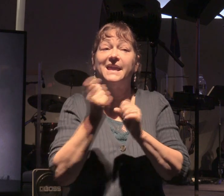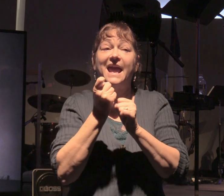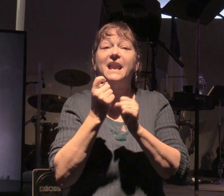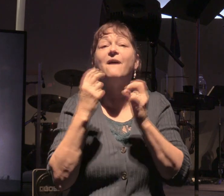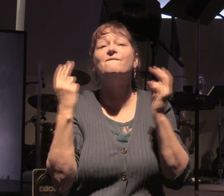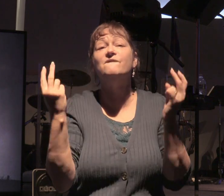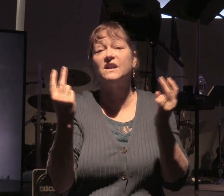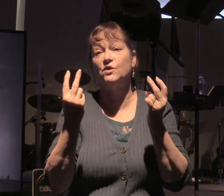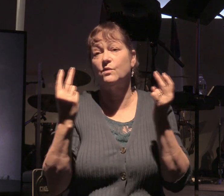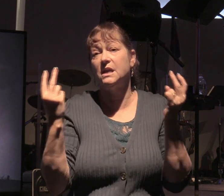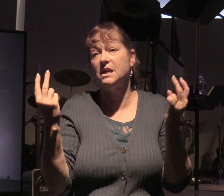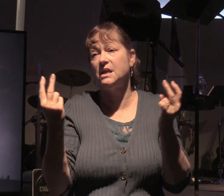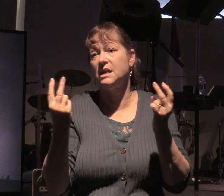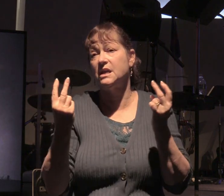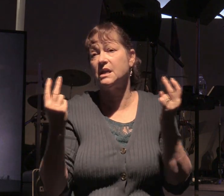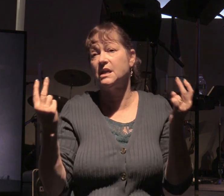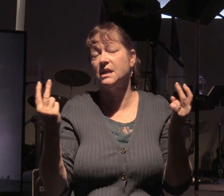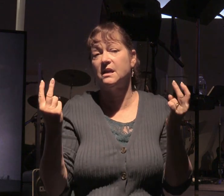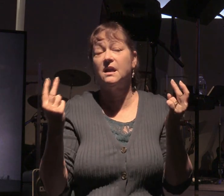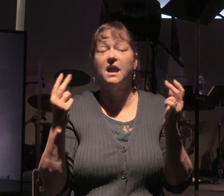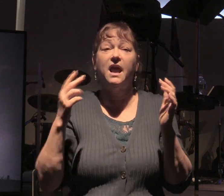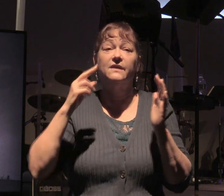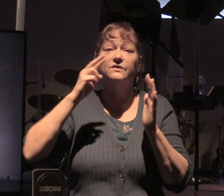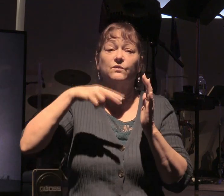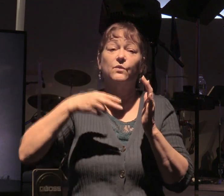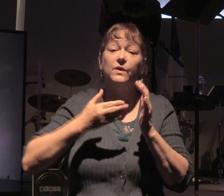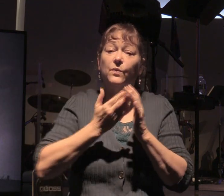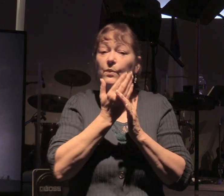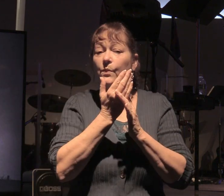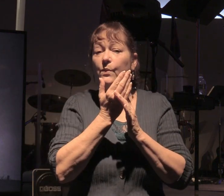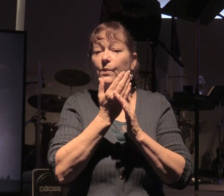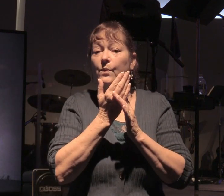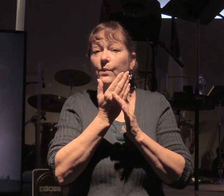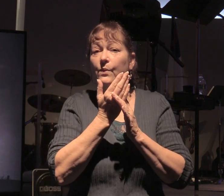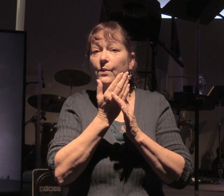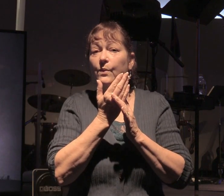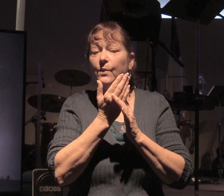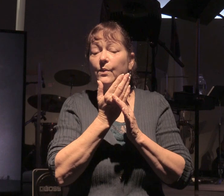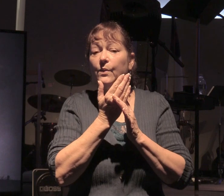victory. And as we've read through